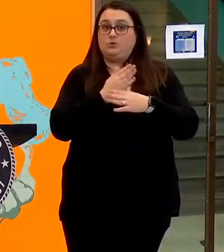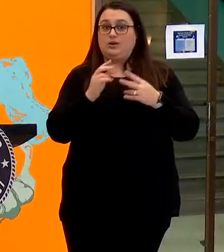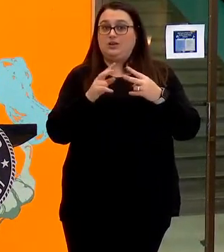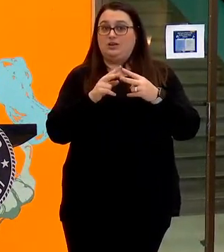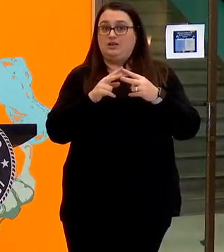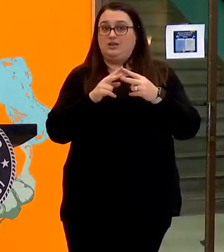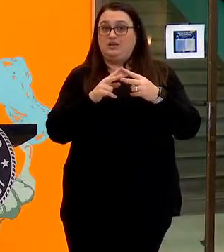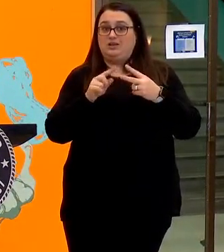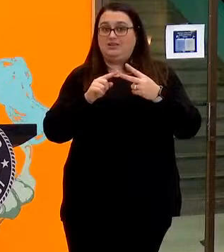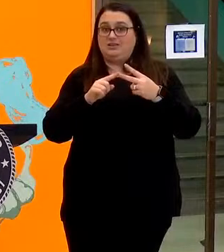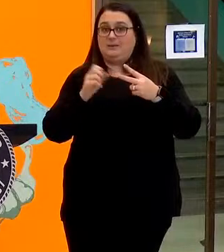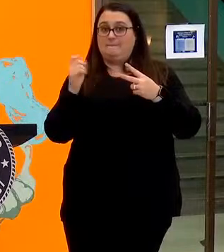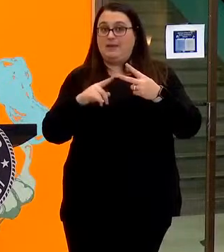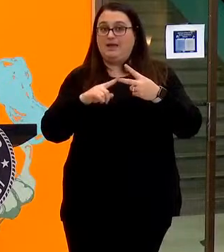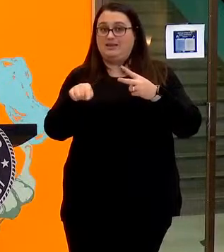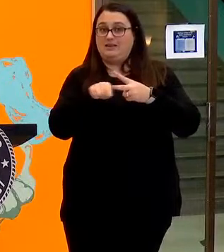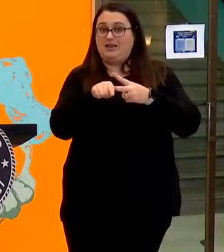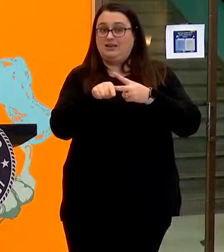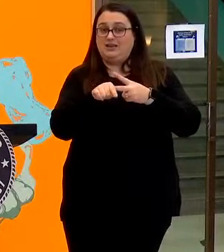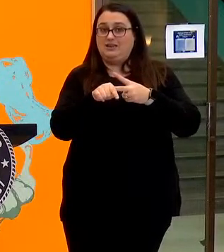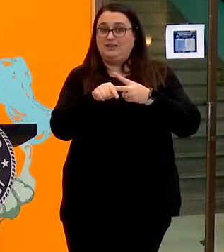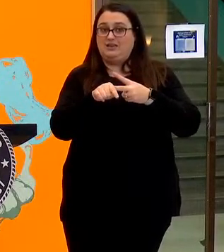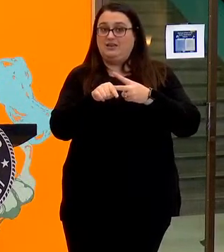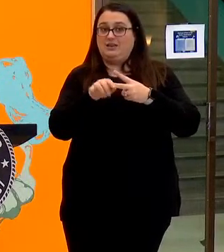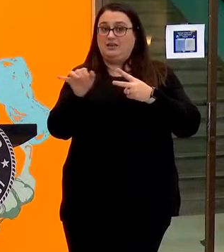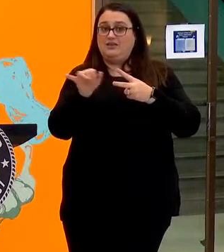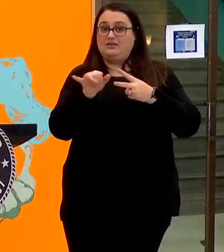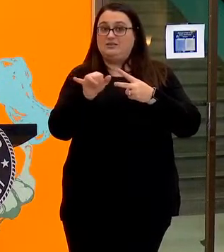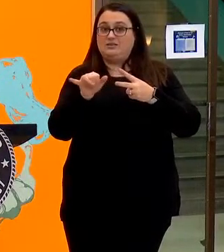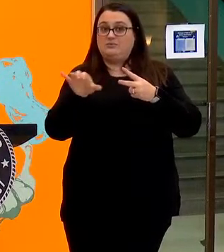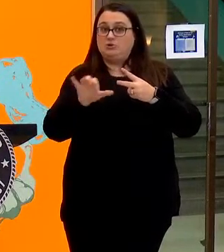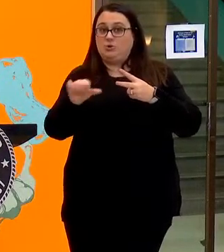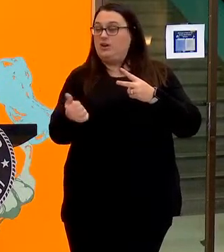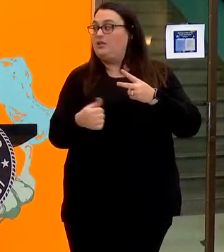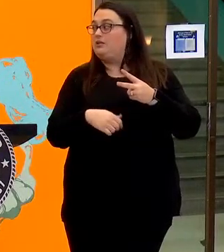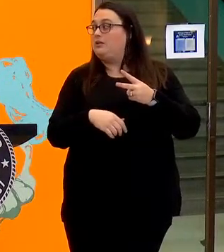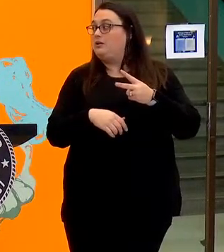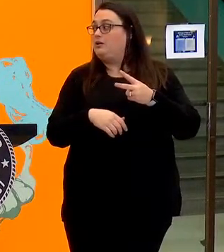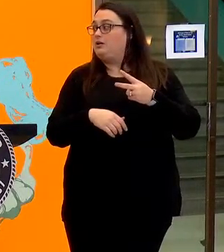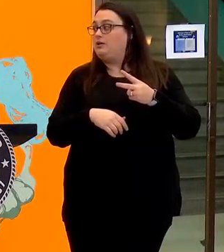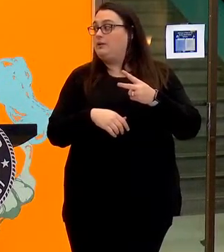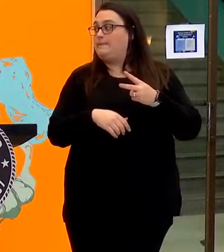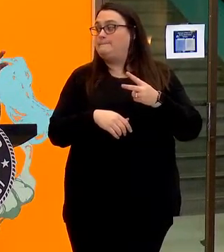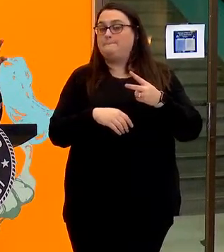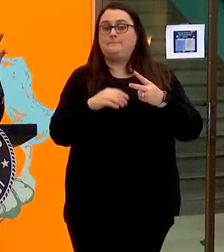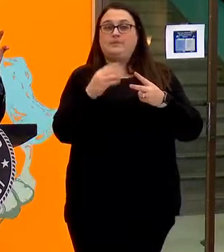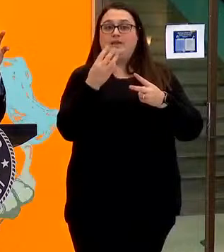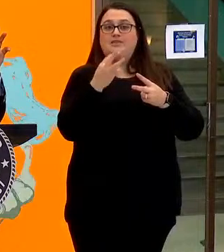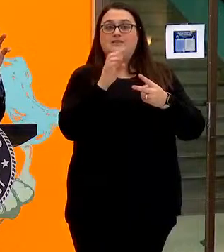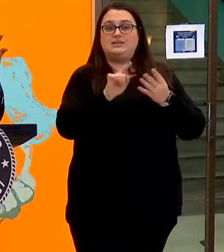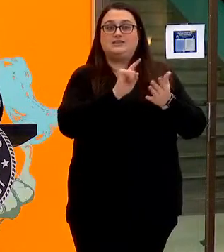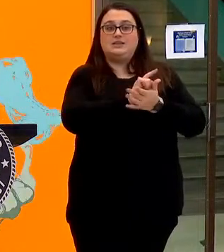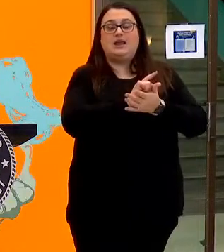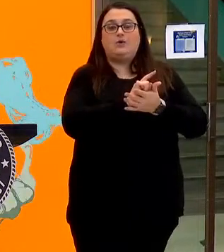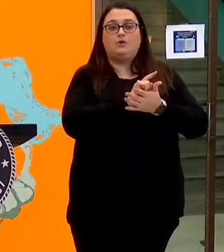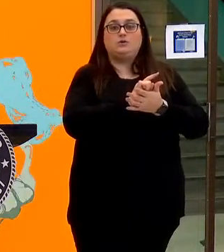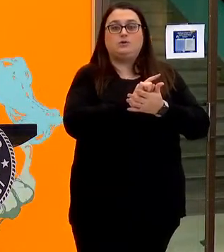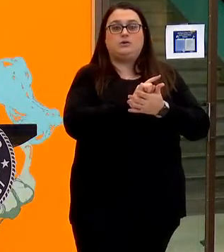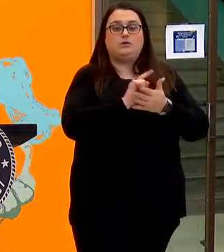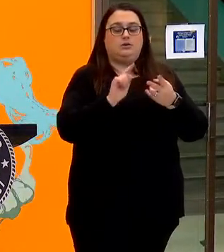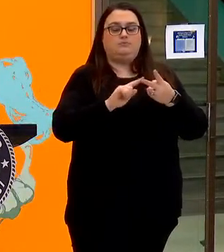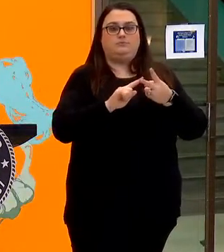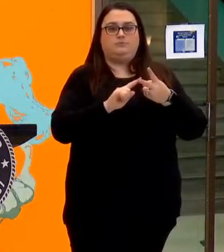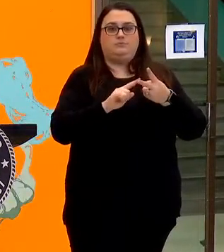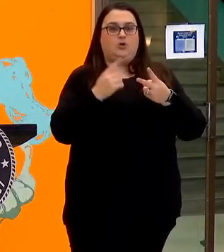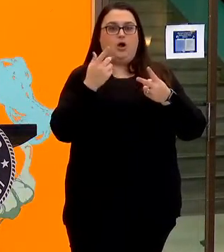tests, but if this second test comes back negative, is that same 16 hours needed to do another? The 16 hours is the second